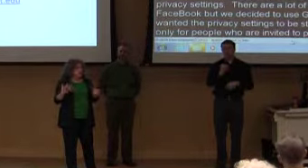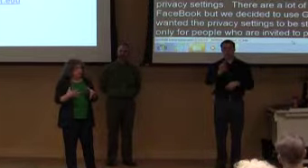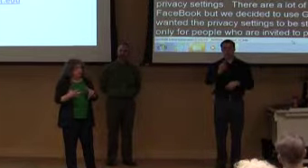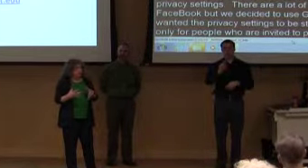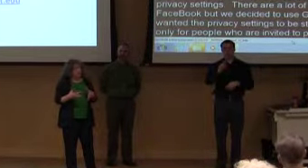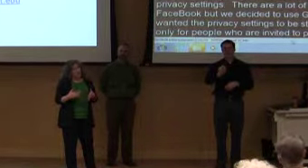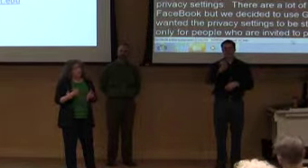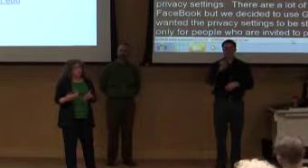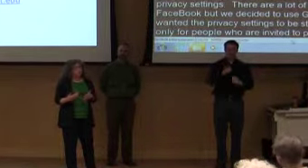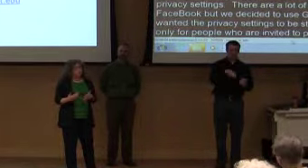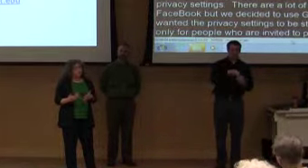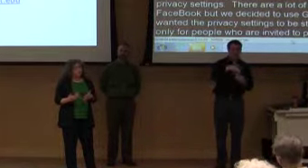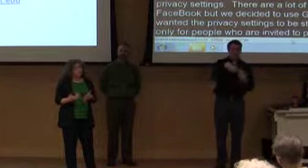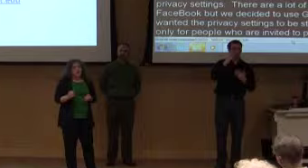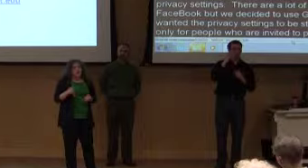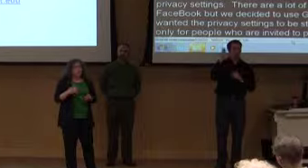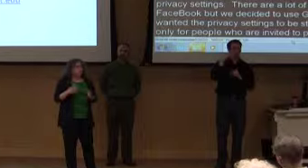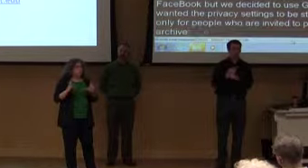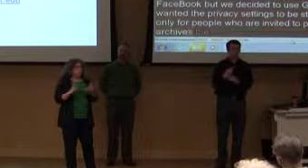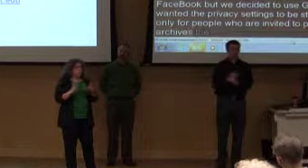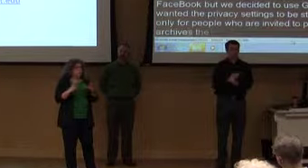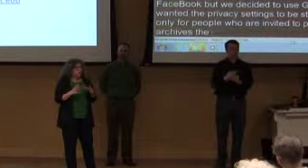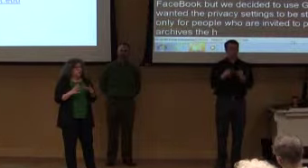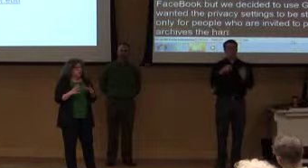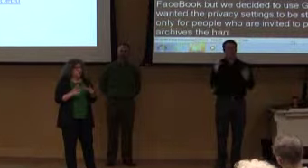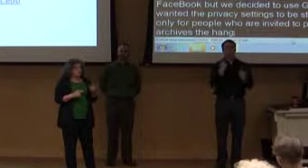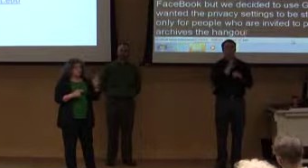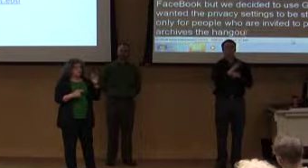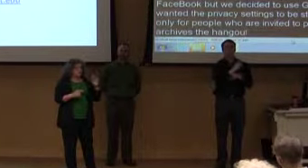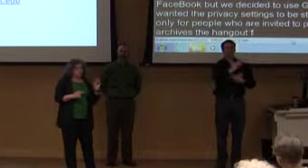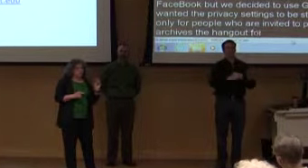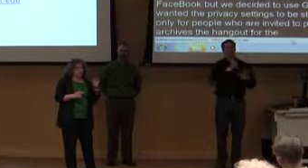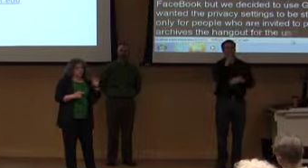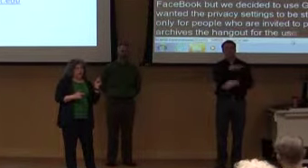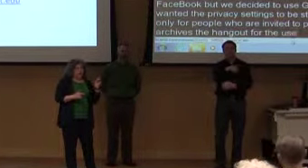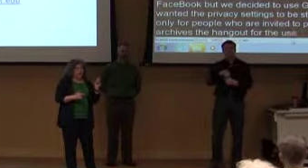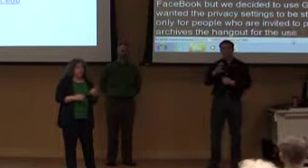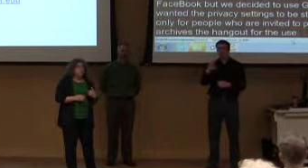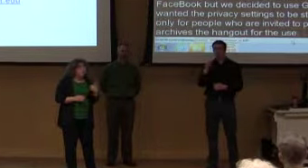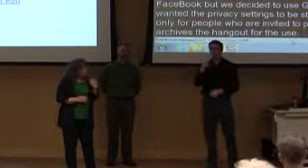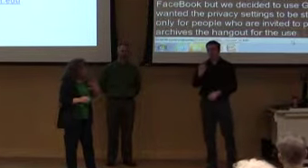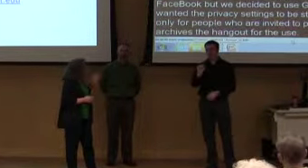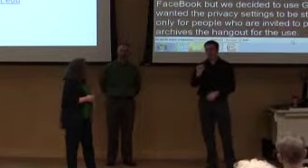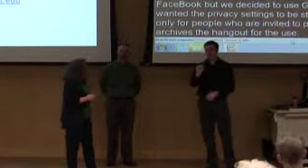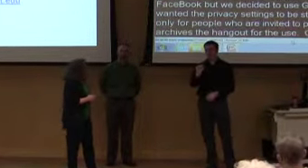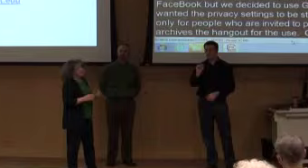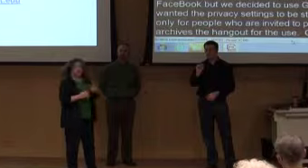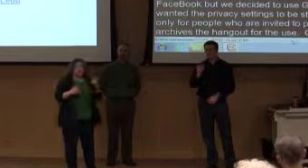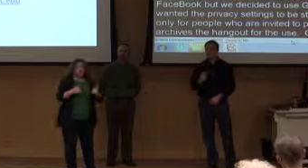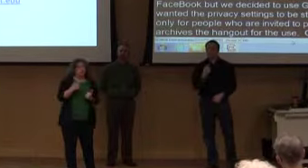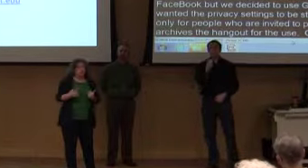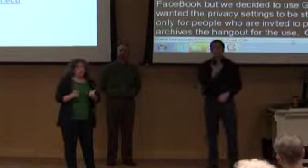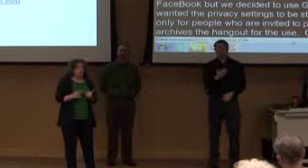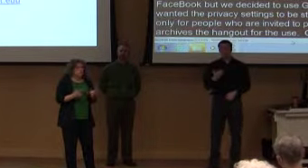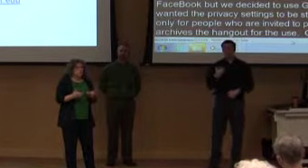that particular Hangout for future use, but it's only the video portion. It doesn't include the chat. One of the things